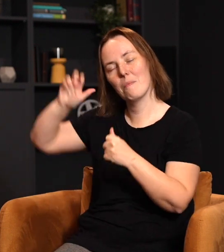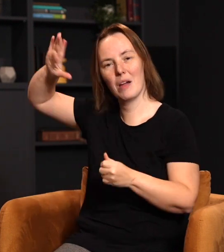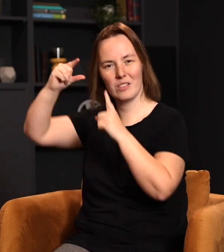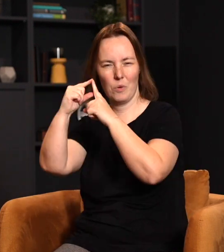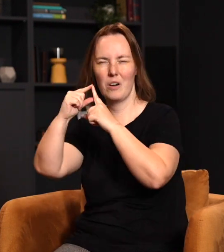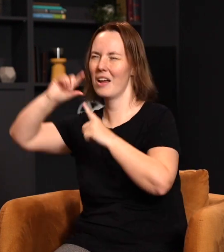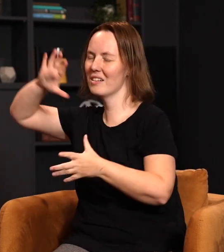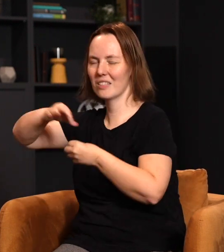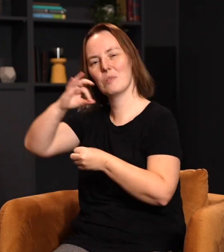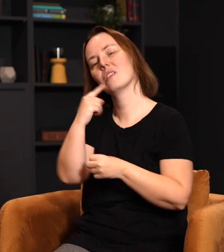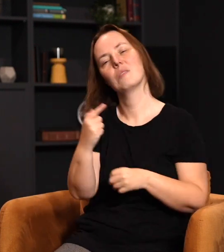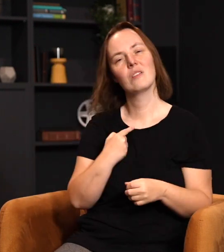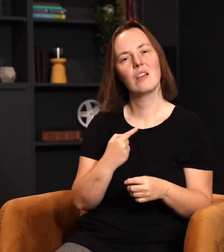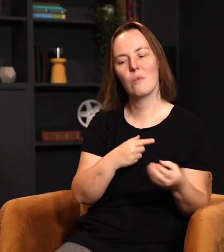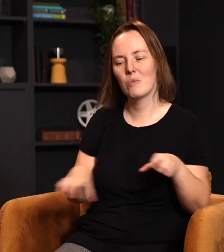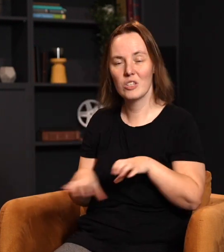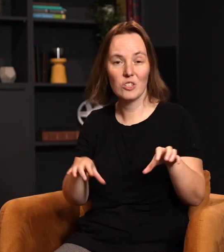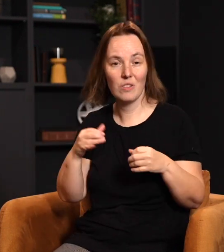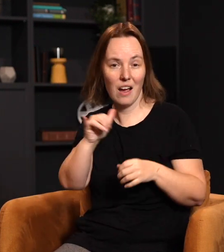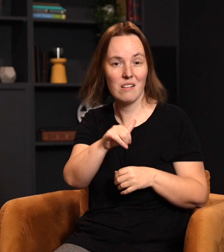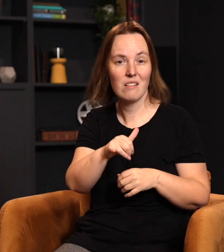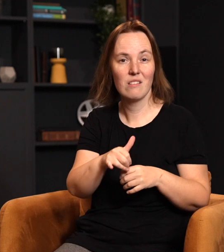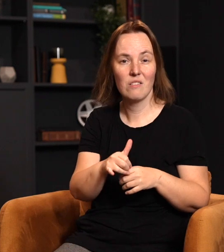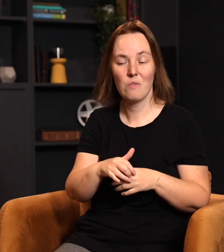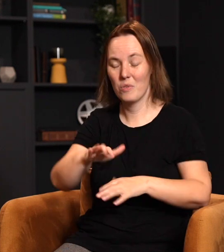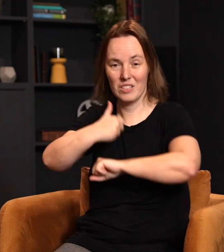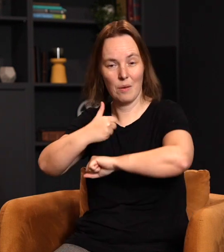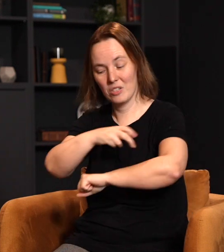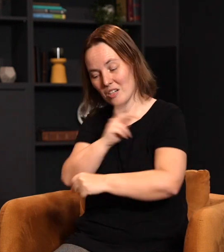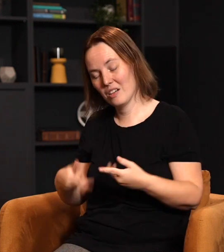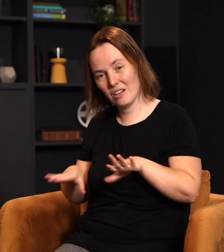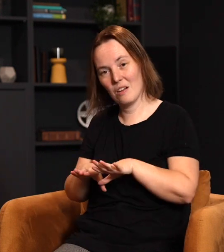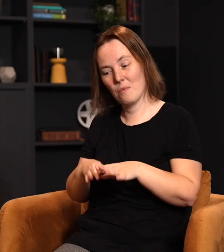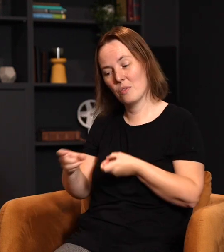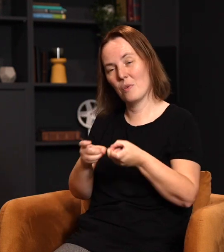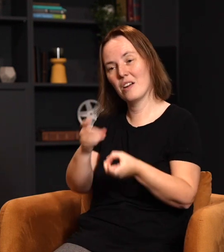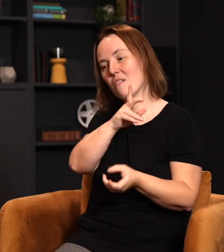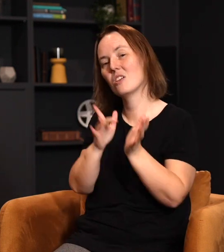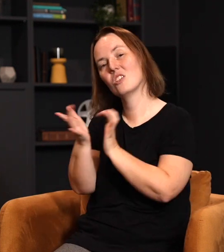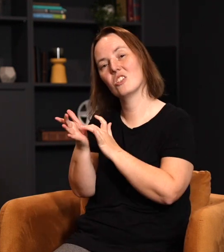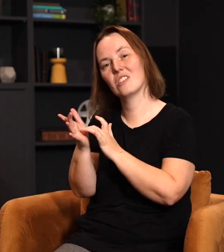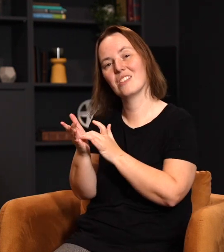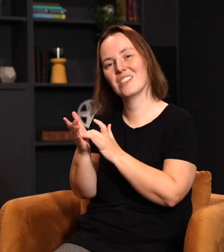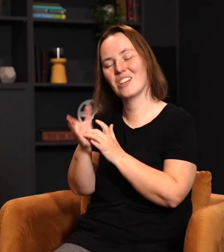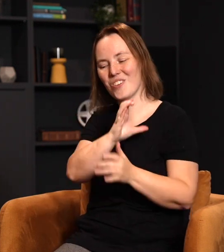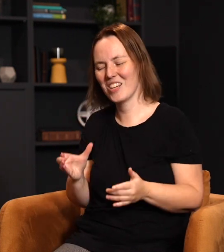by his spirit who speaks to us, that when we do that, we are actually establishing a kingdom where the reign of Jesus Christ is